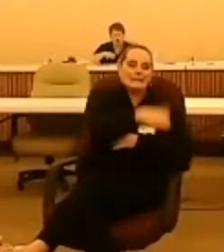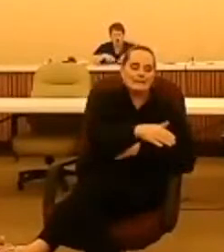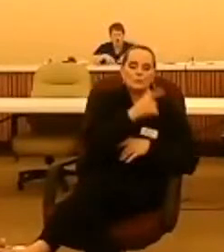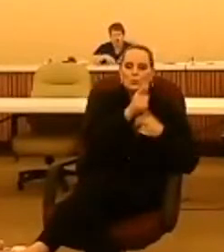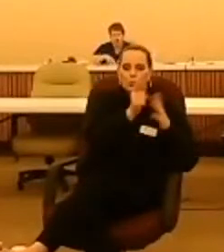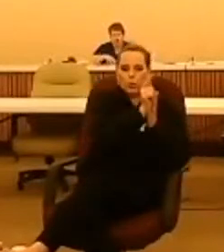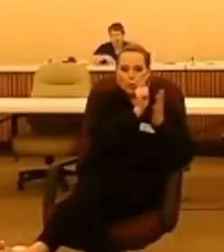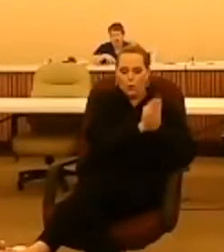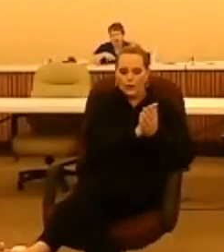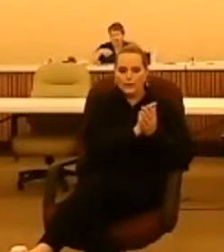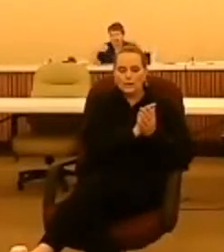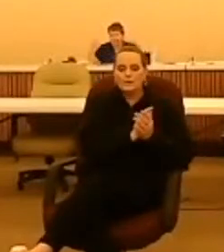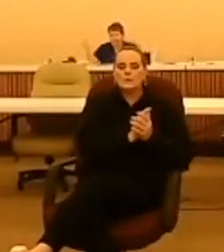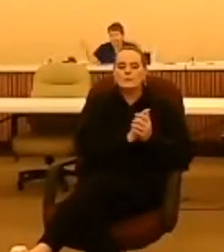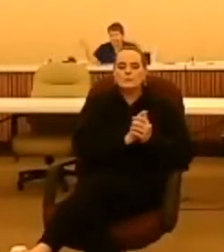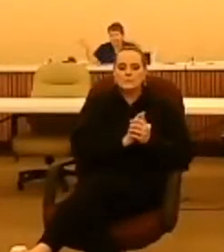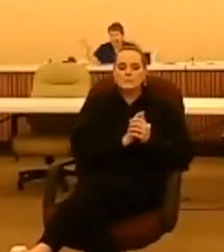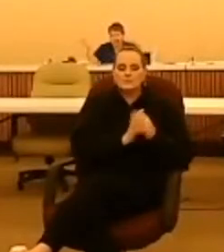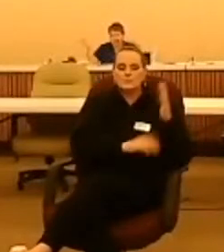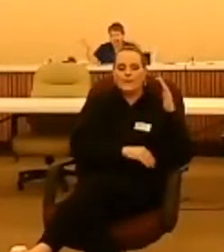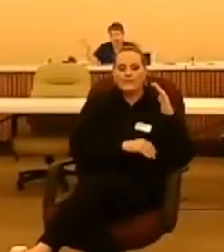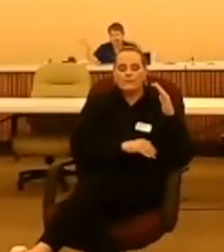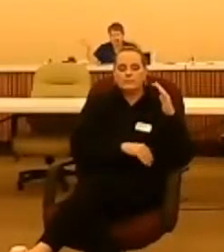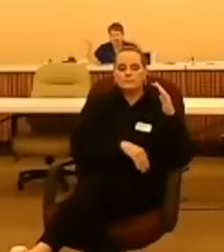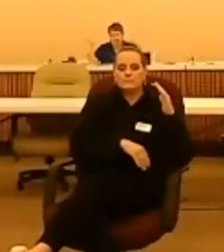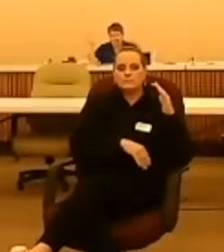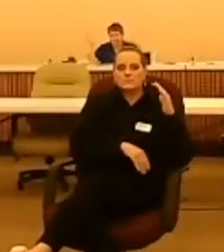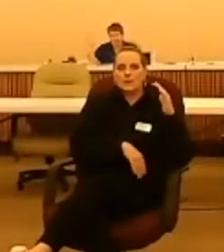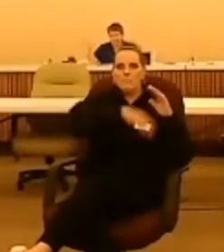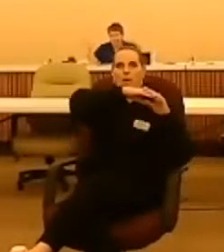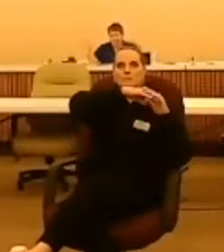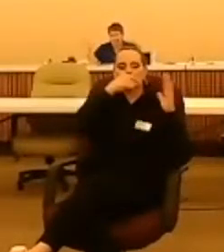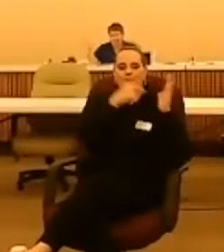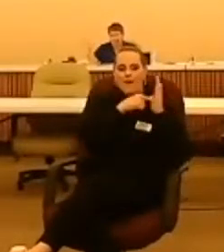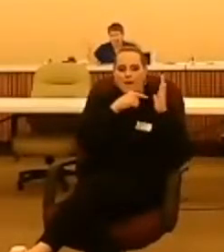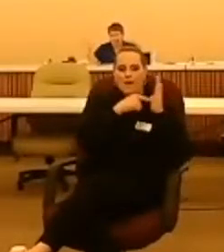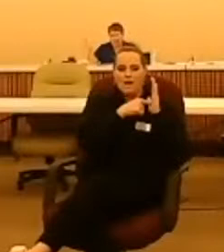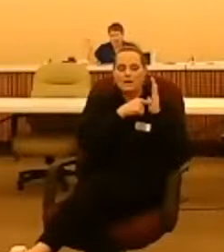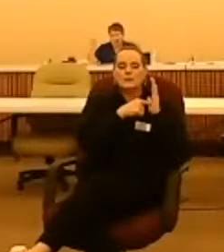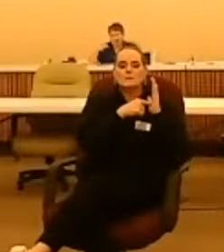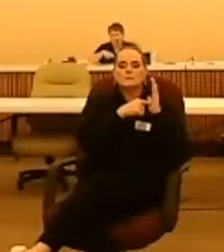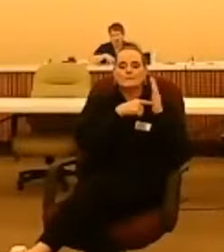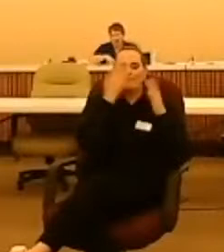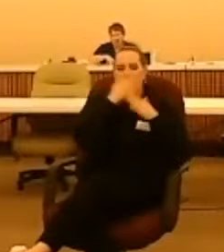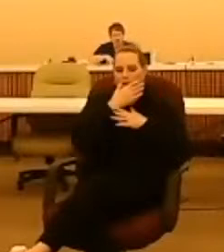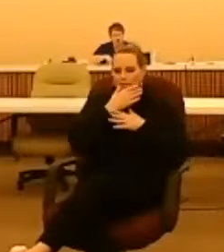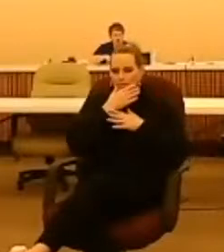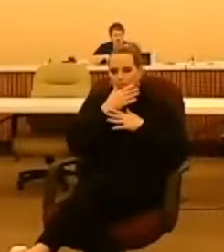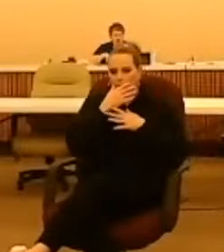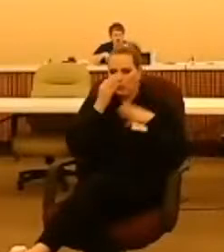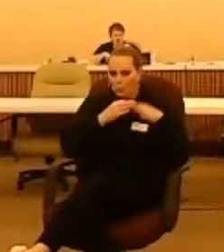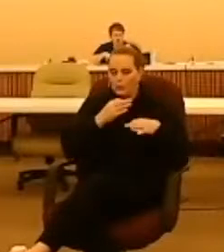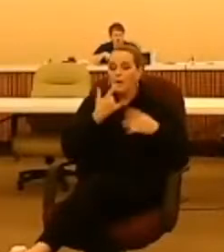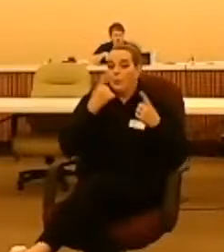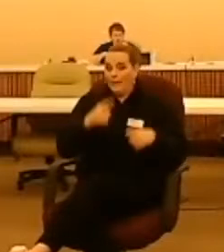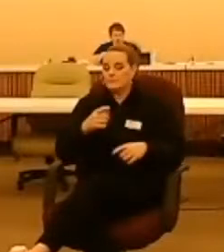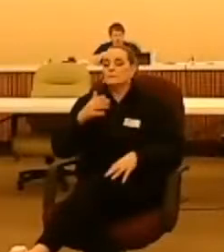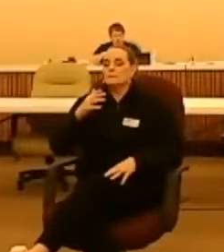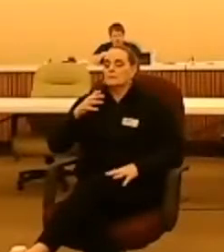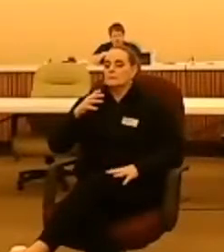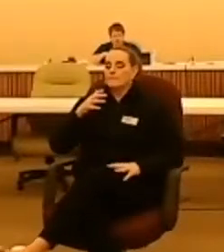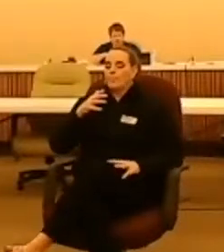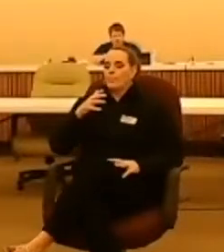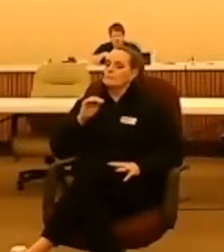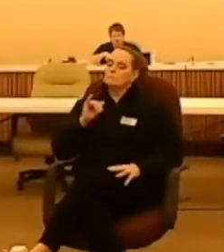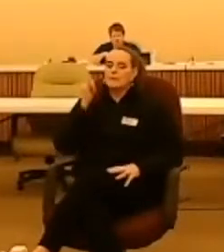to hit them with the maximum potential fine if in front of a court. What would happen is if